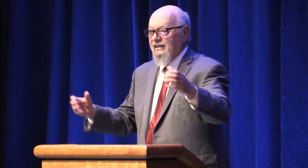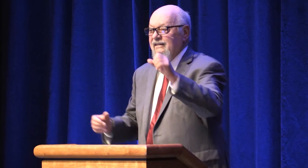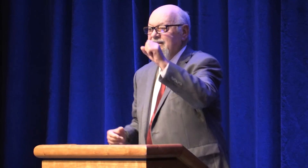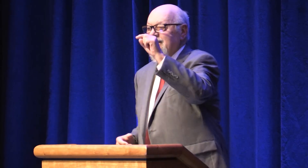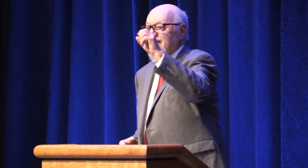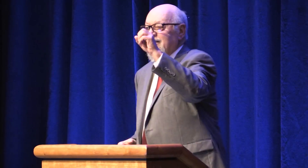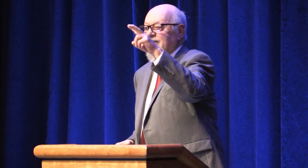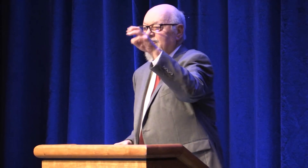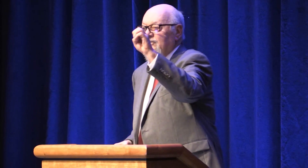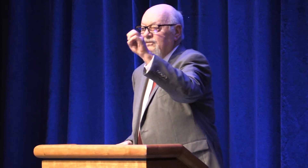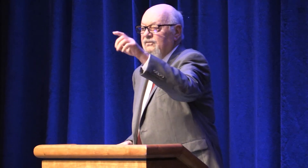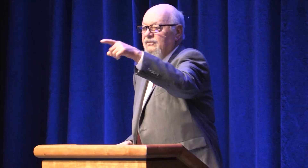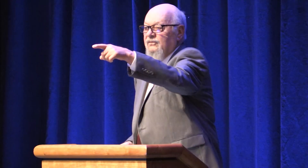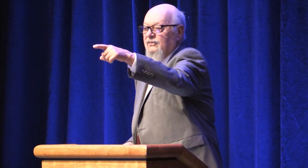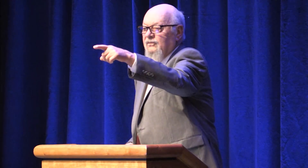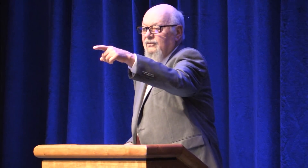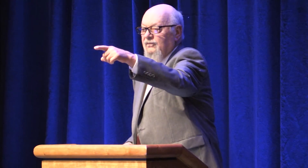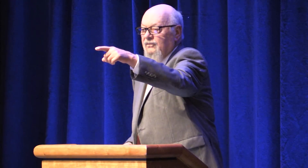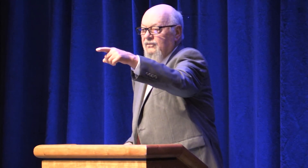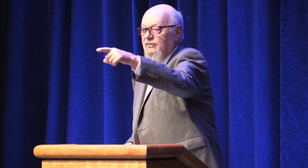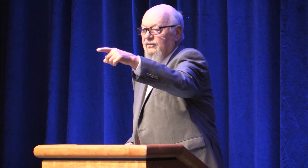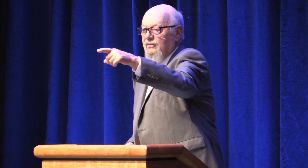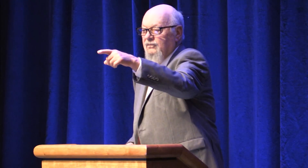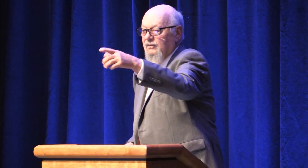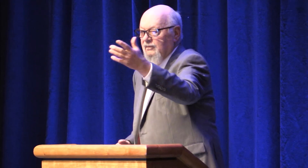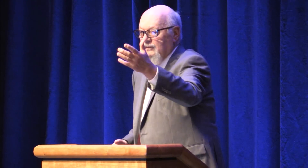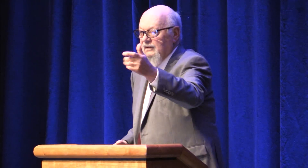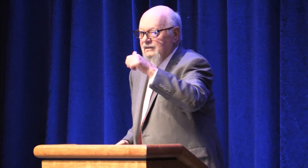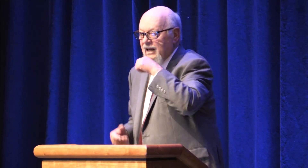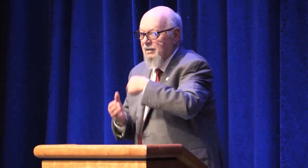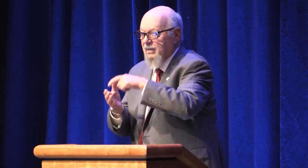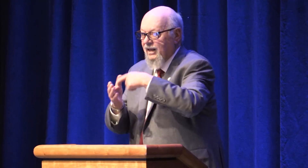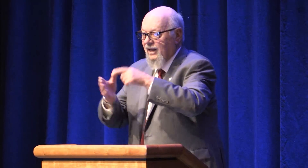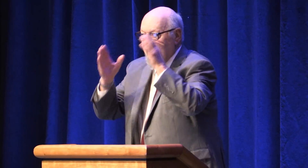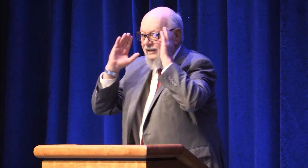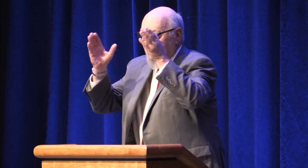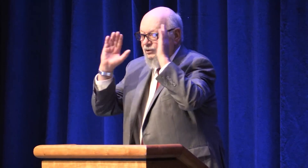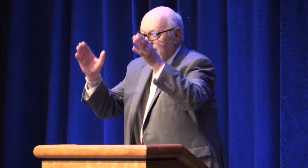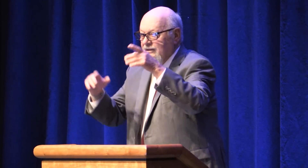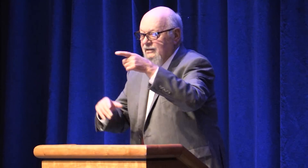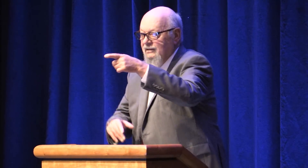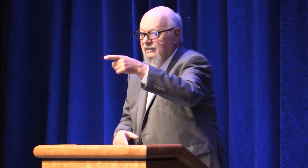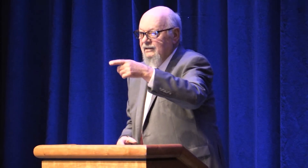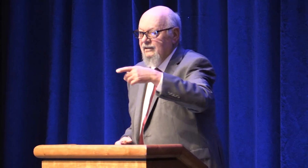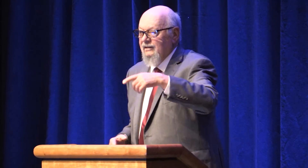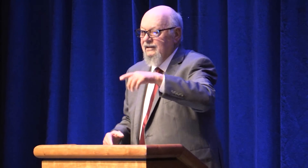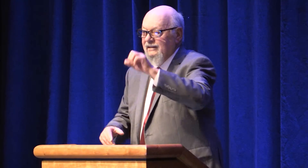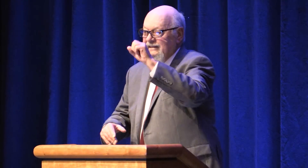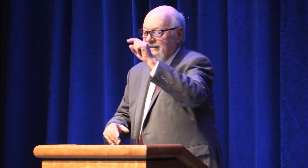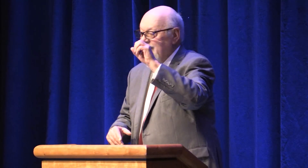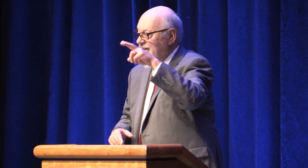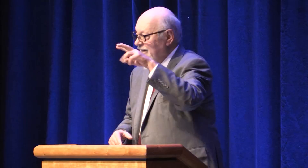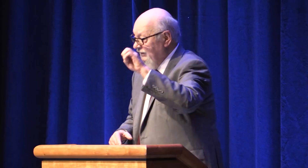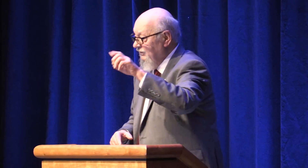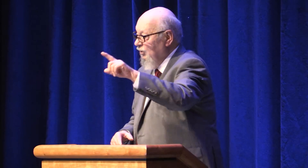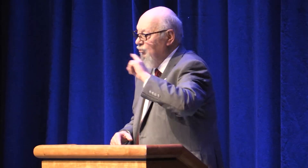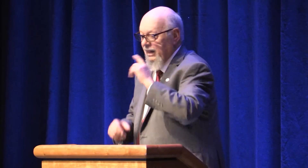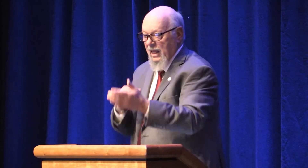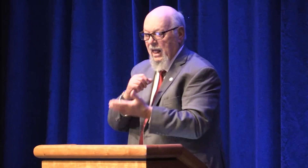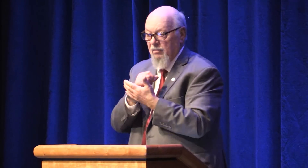who helped me tremendously. Steve, I know that you're here in the room, not paying attention. So